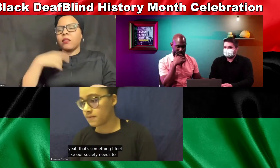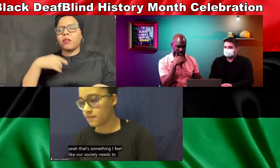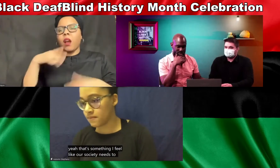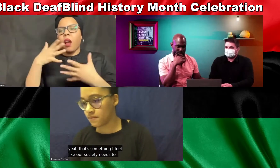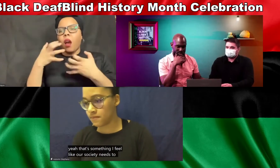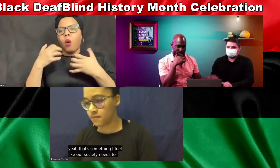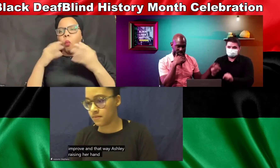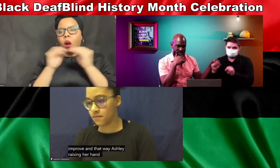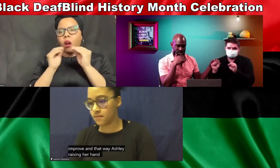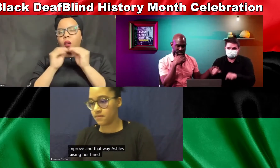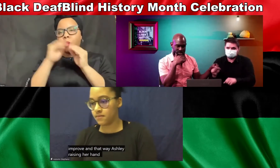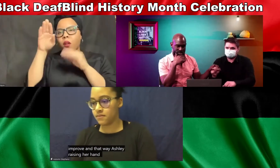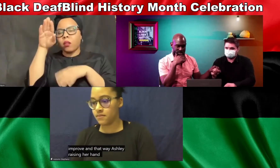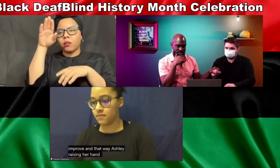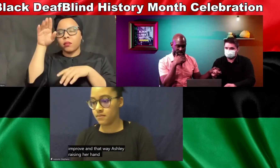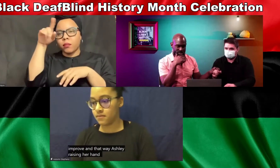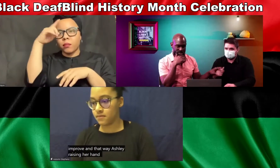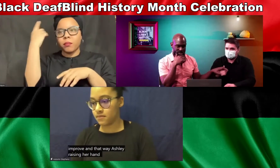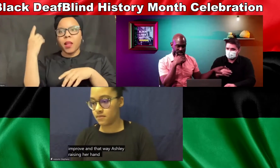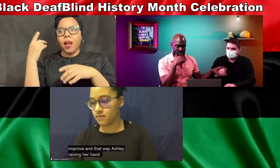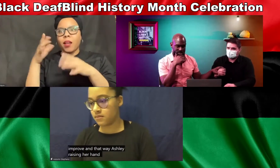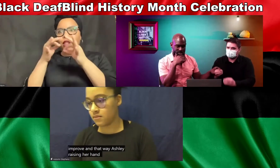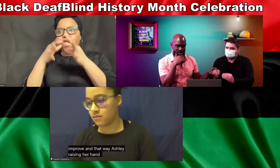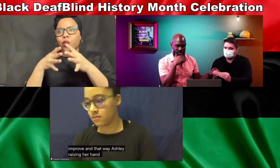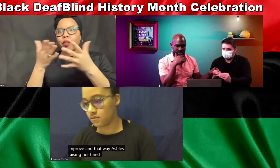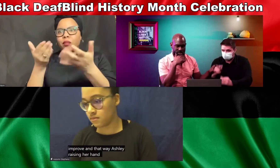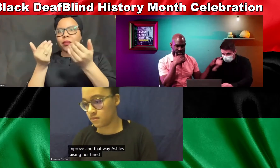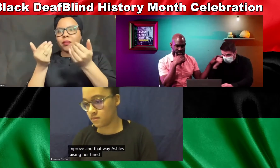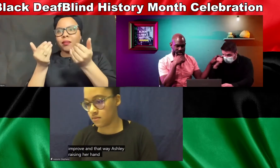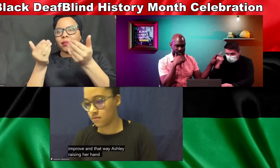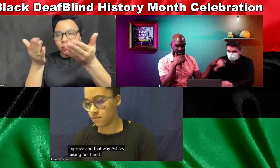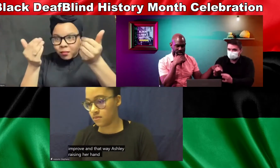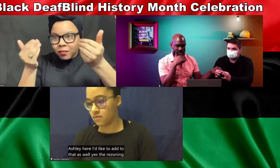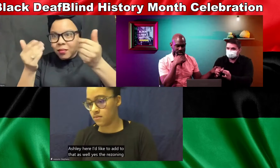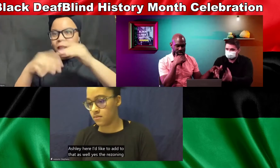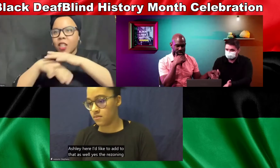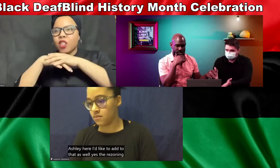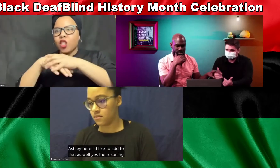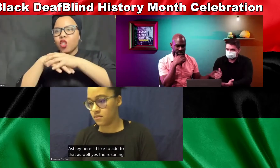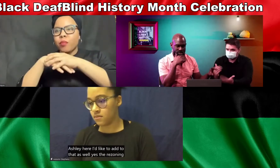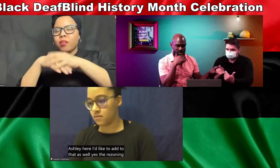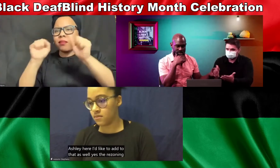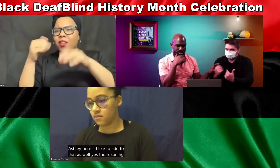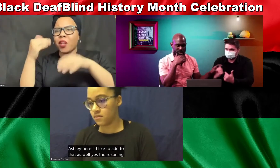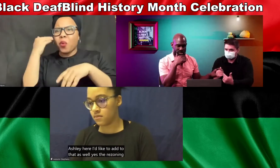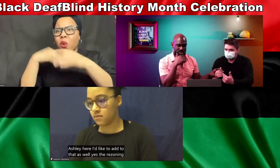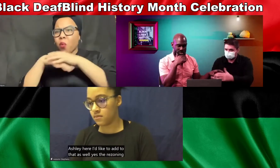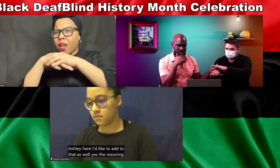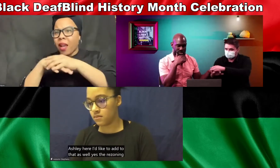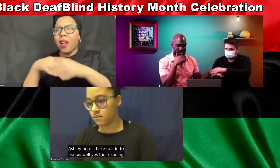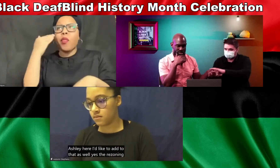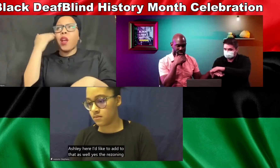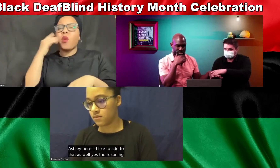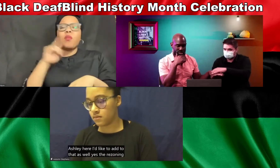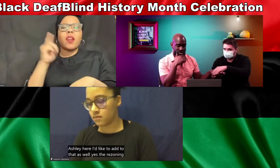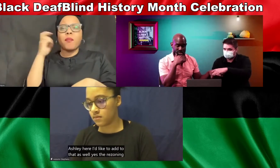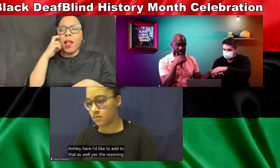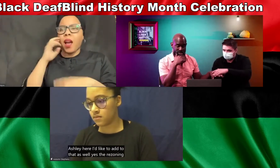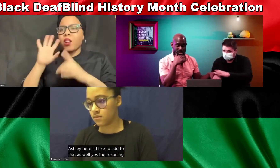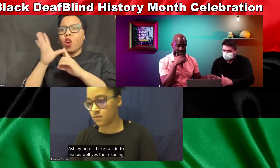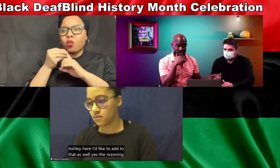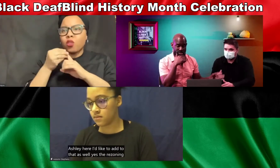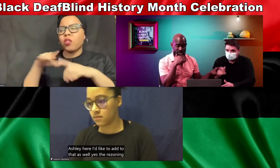Ashley here, I'd like to add to that as well. Yes, a resounding yes, Autumn. More Black interpreters, more interpreters using